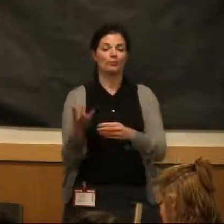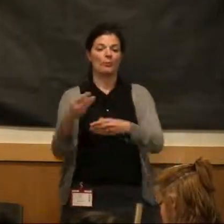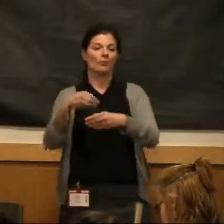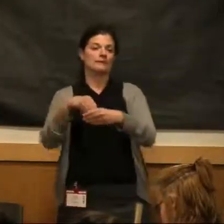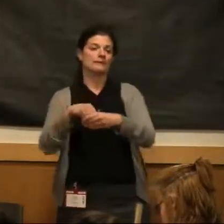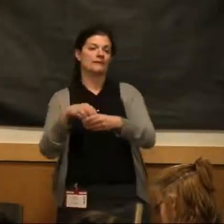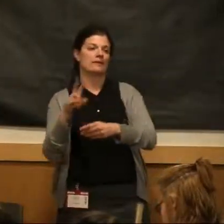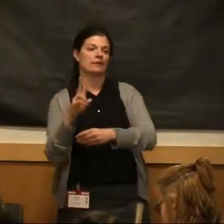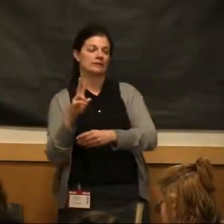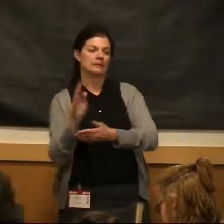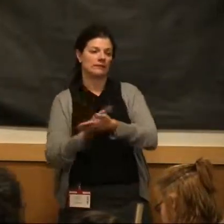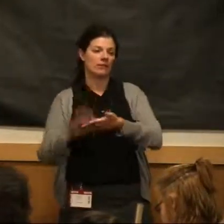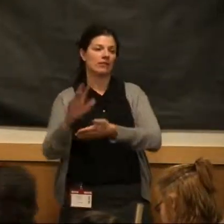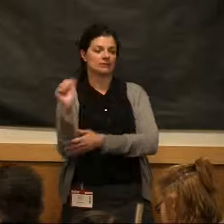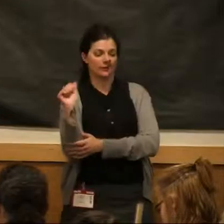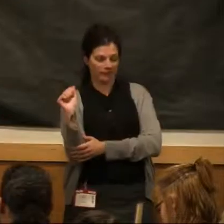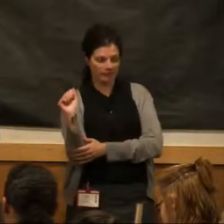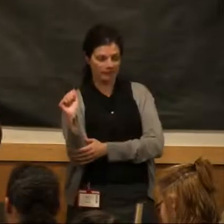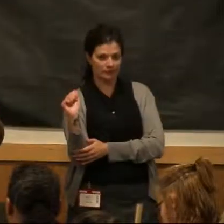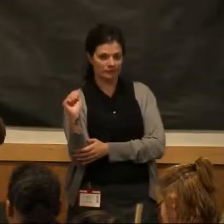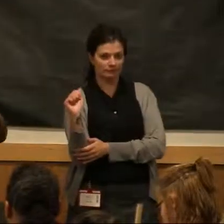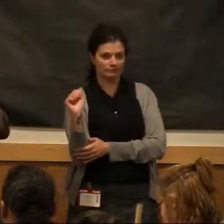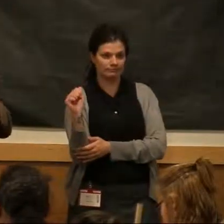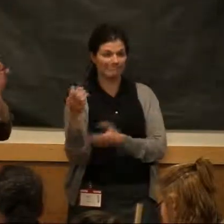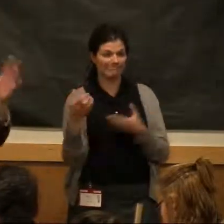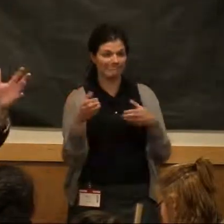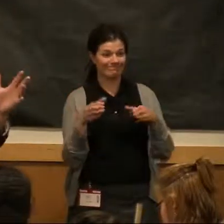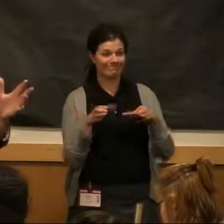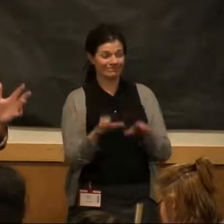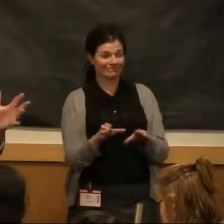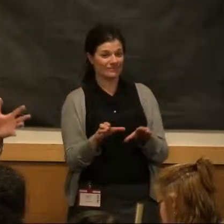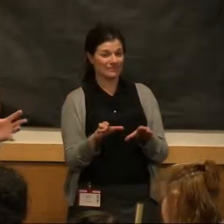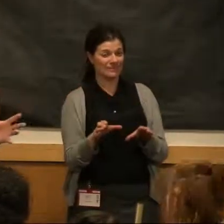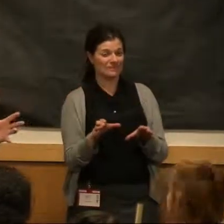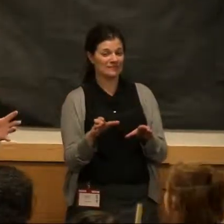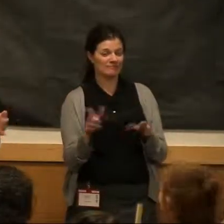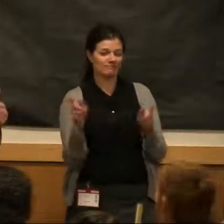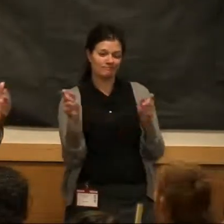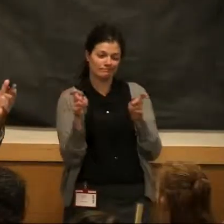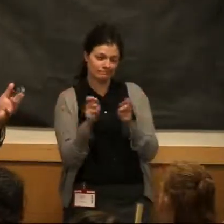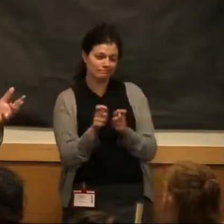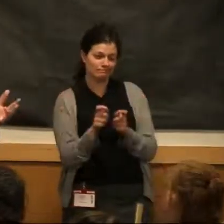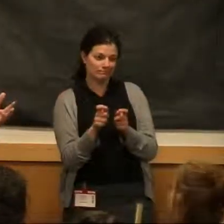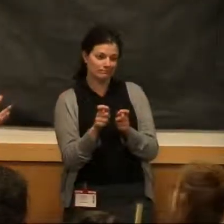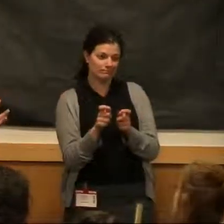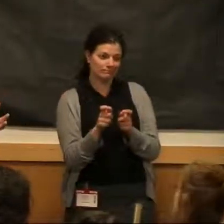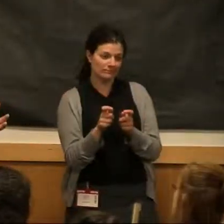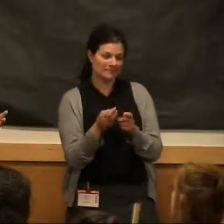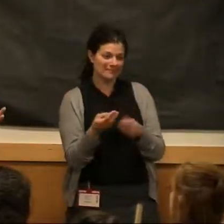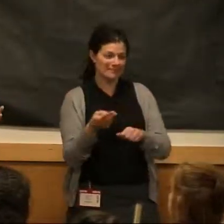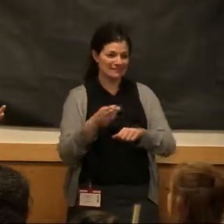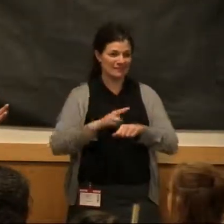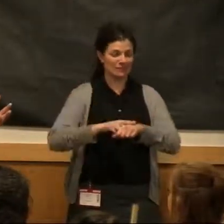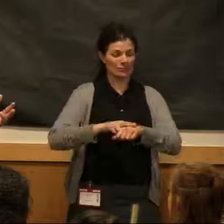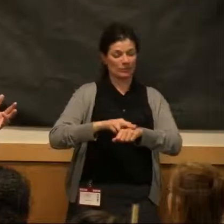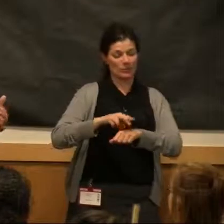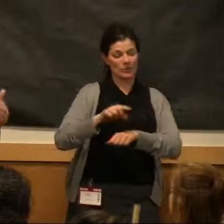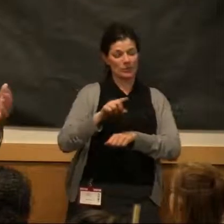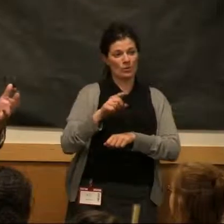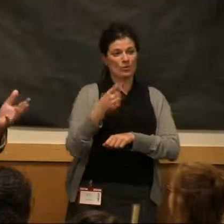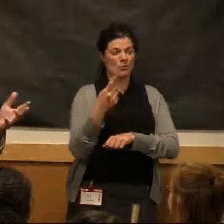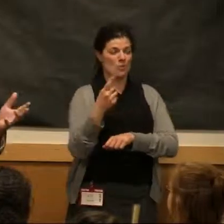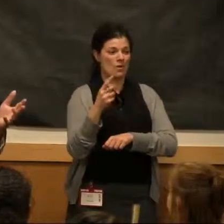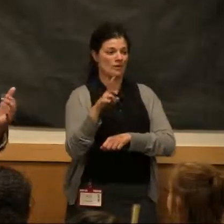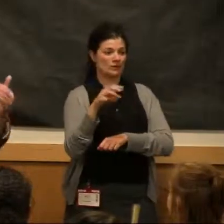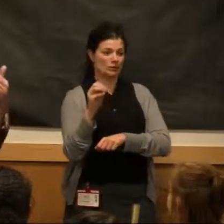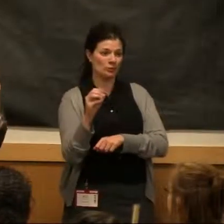varsity college athletics. The chances are very, very small. Usually 1 in 20 to 1 in 30